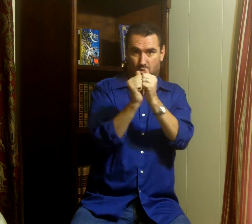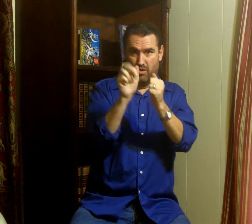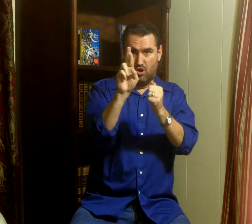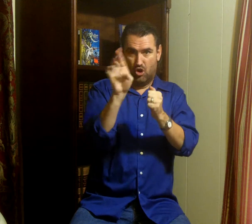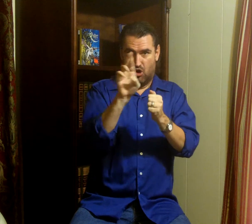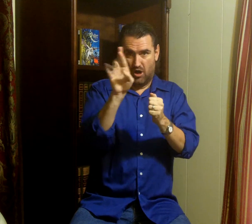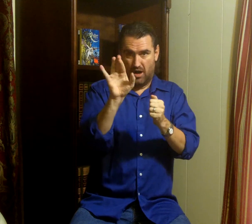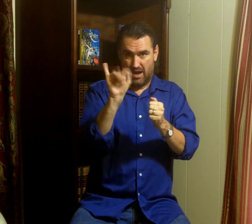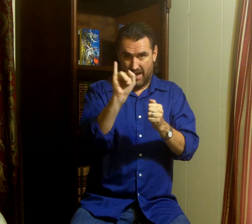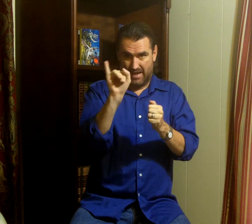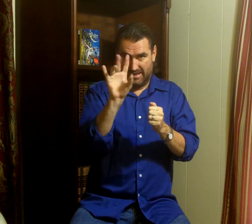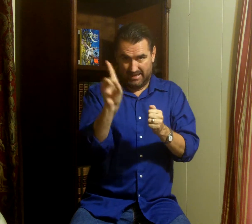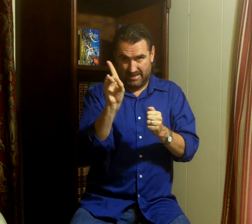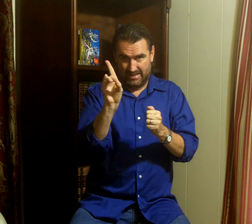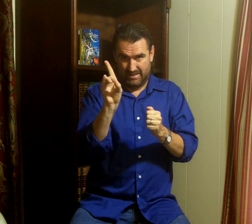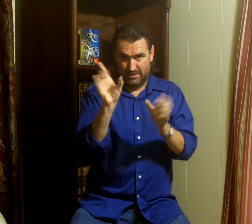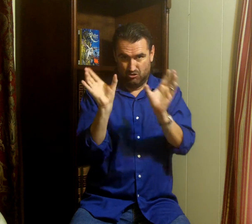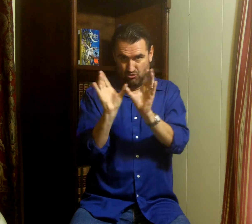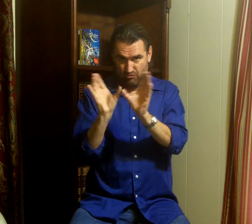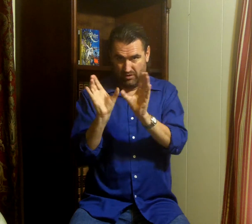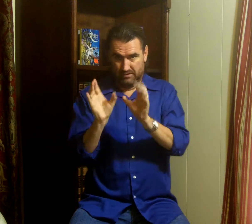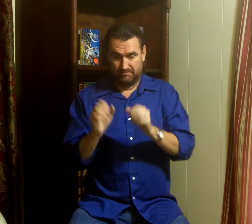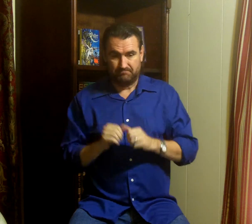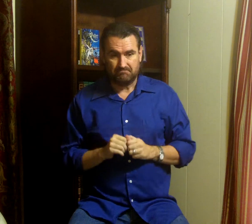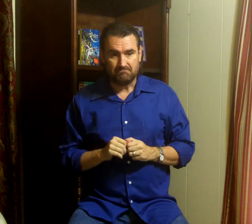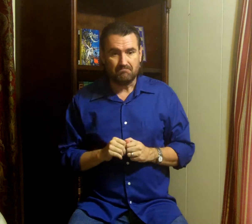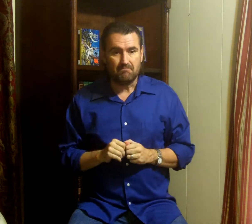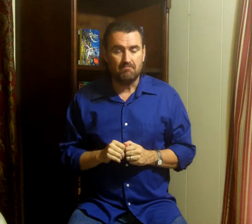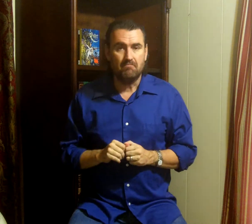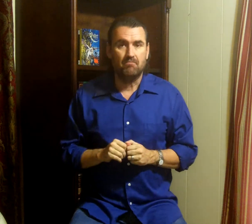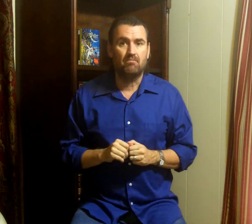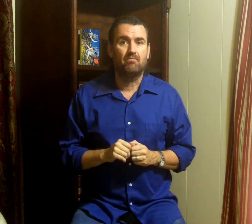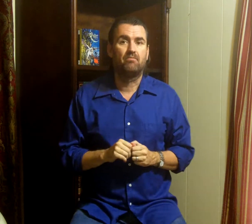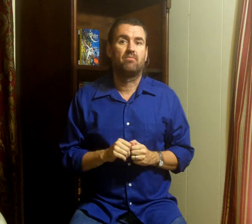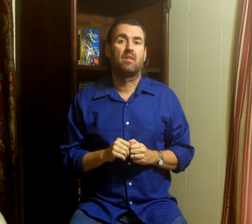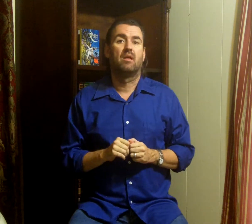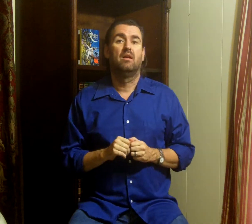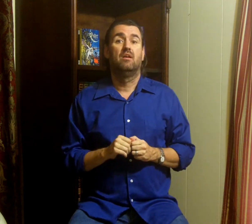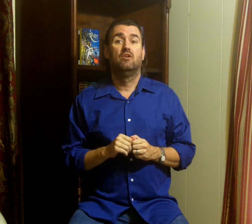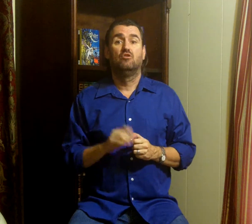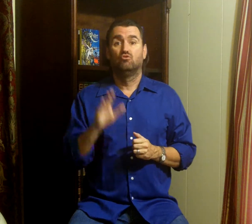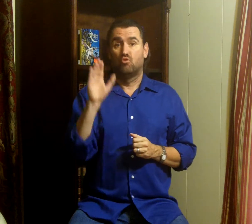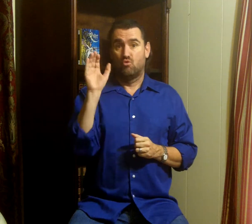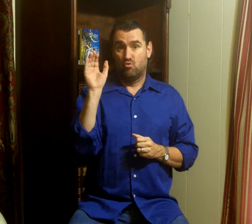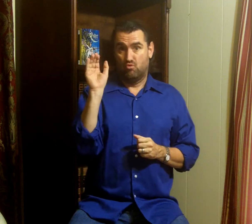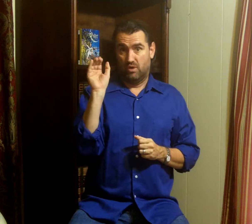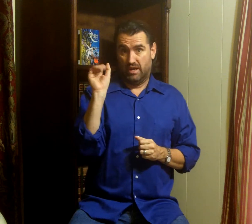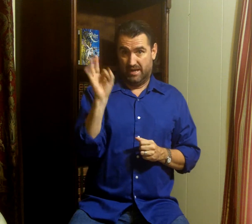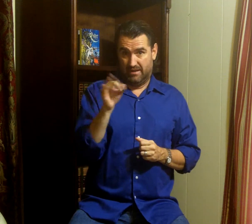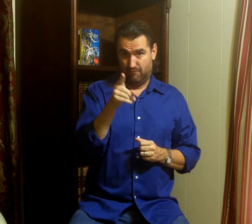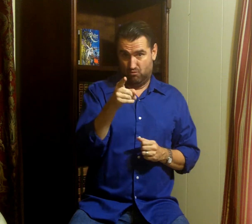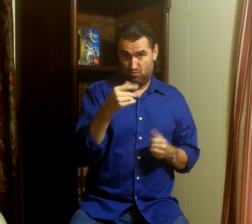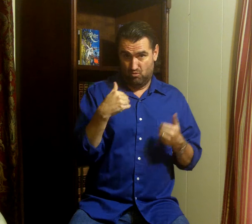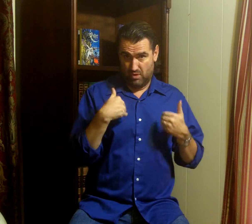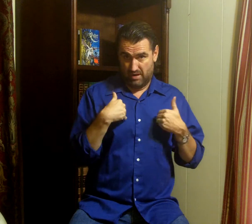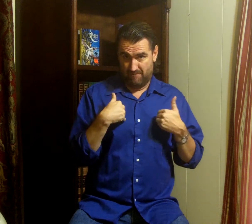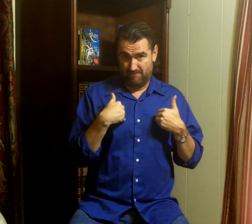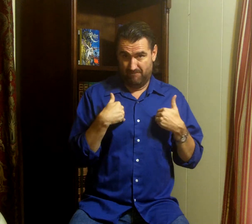certifications, any of the certs that RID offered, then if you have an